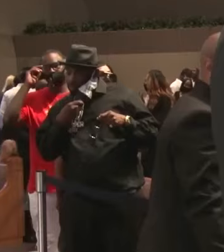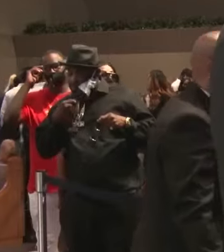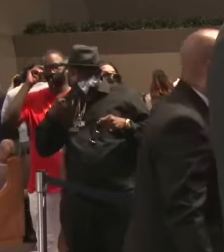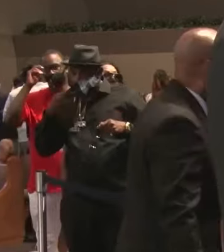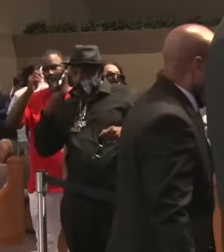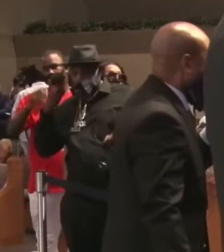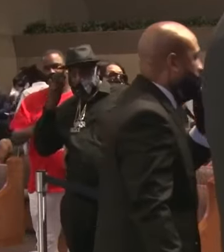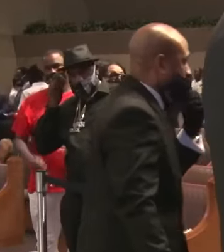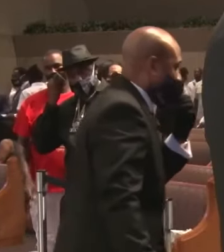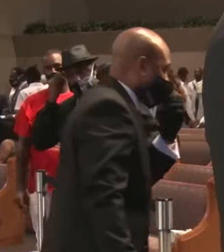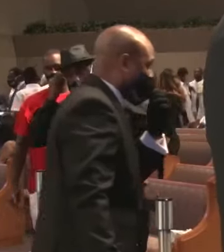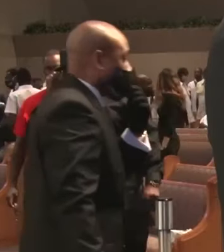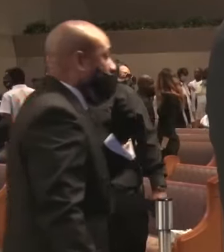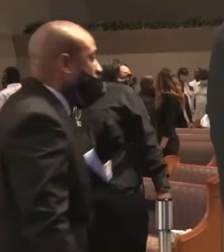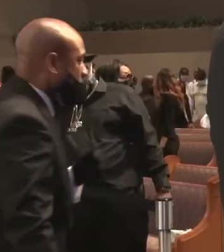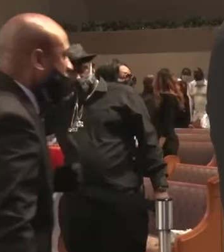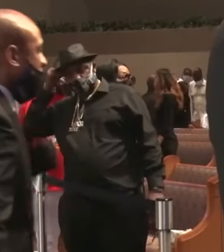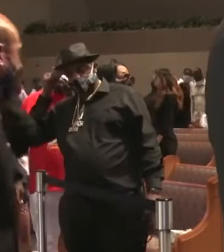power.